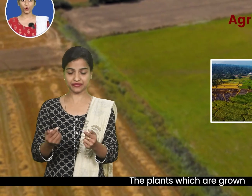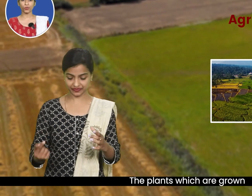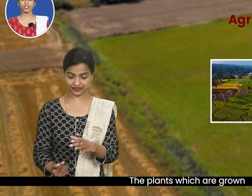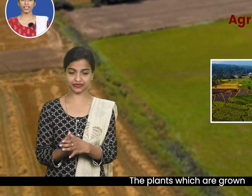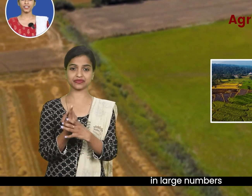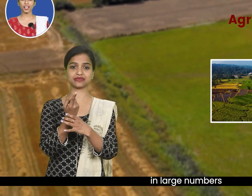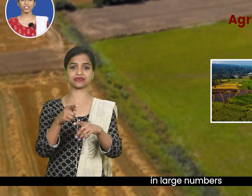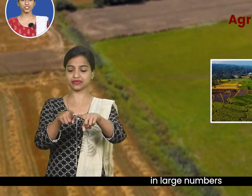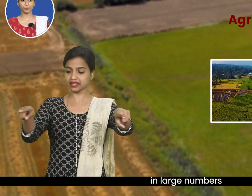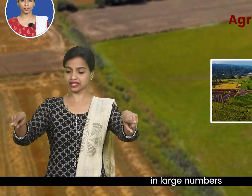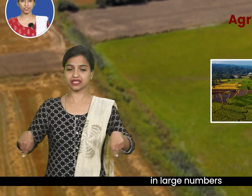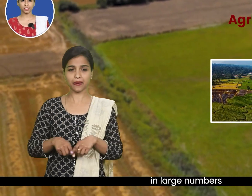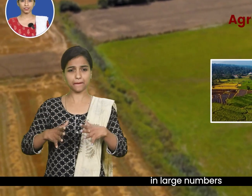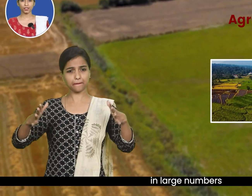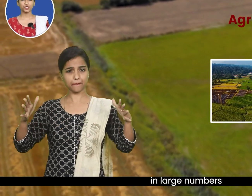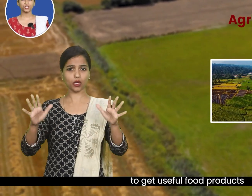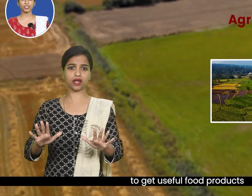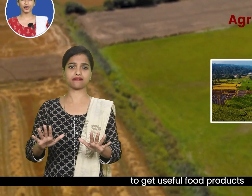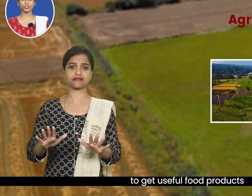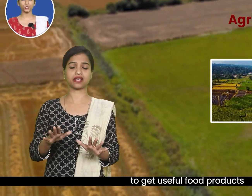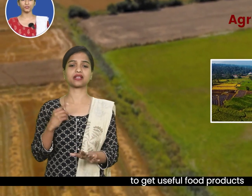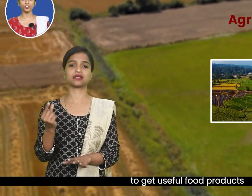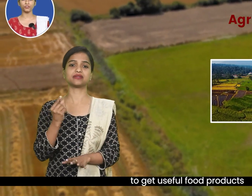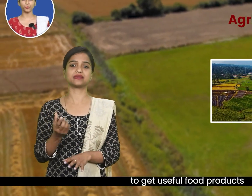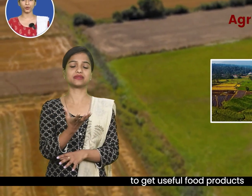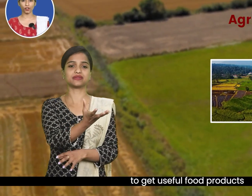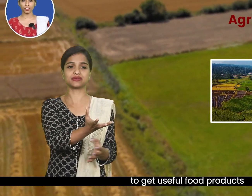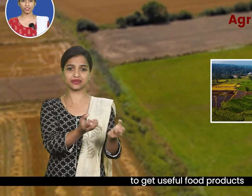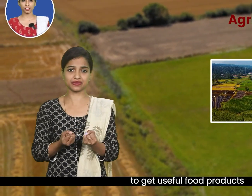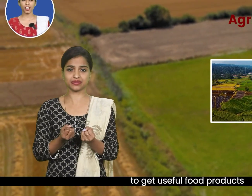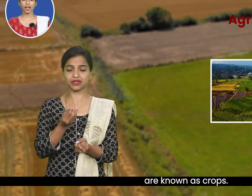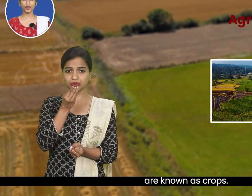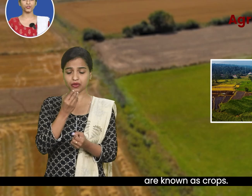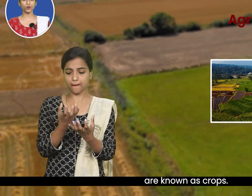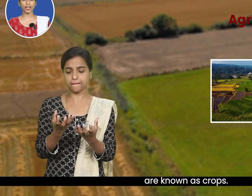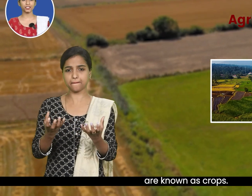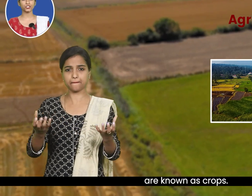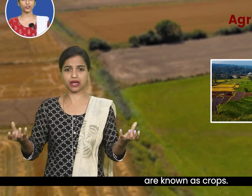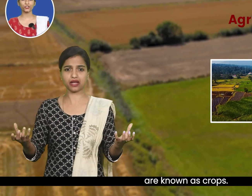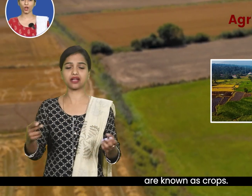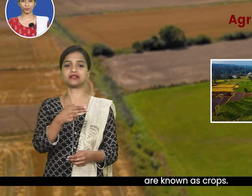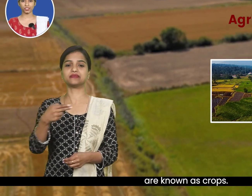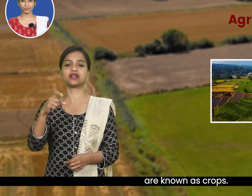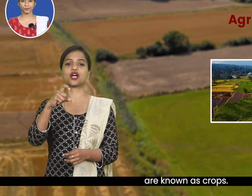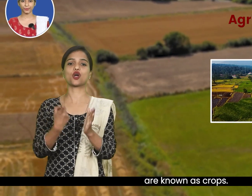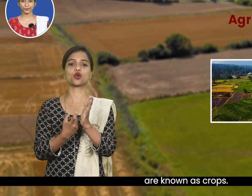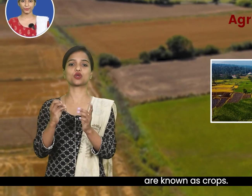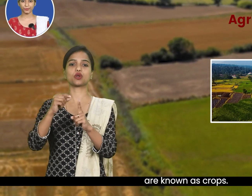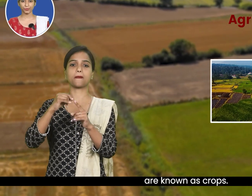are grown in large numbers to get useful food products are known as